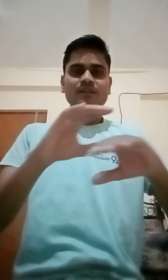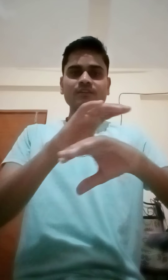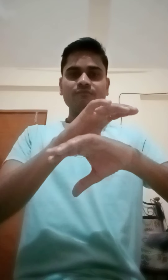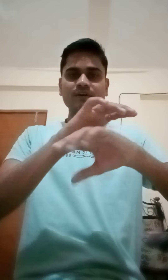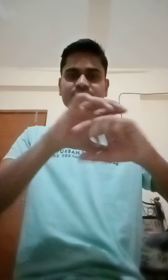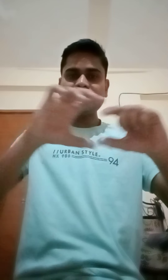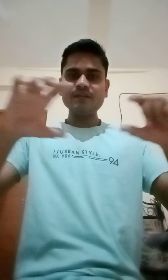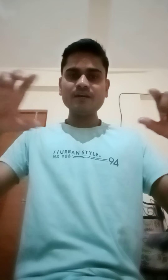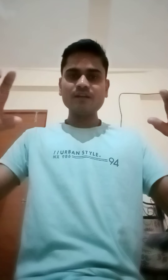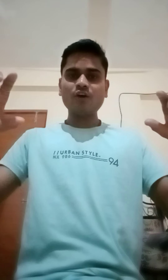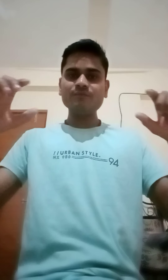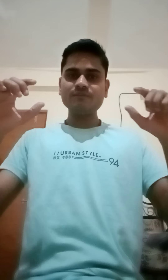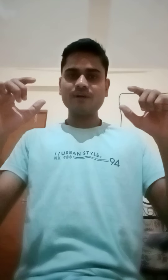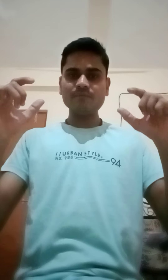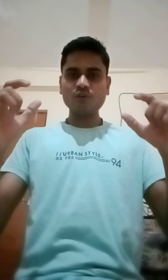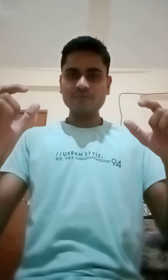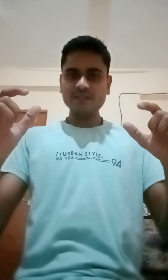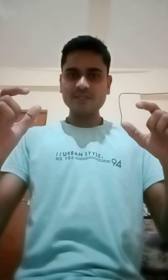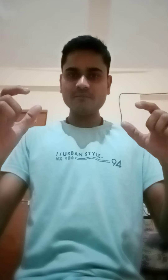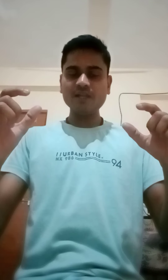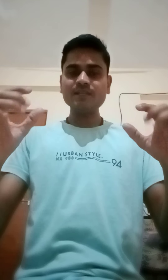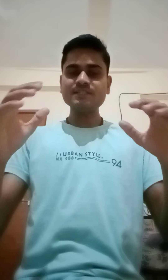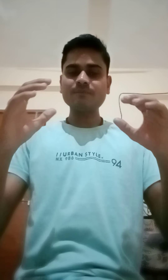The first layer of the fiber optic cable is a